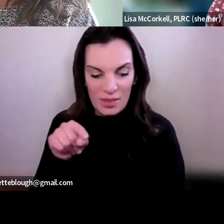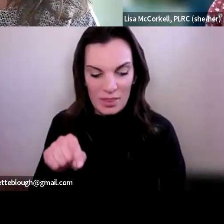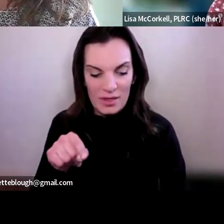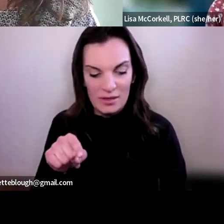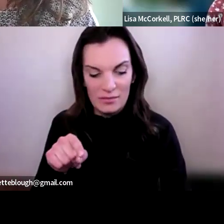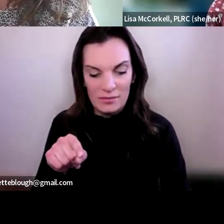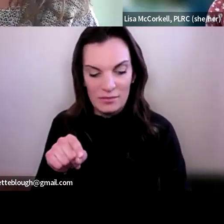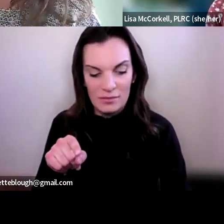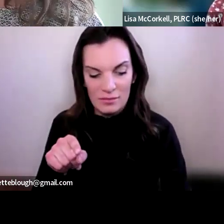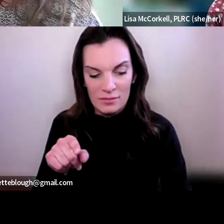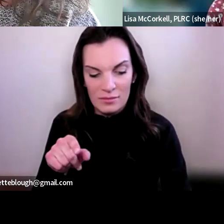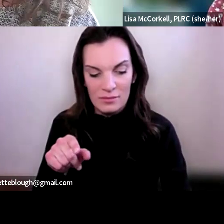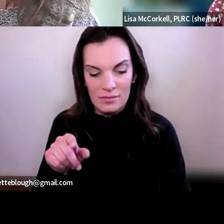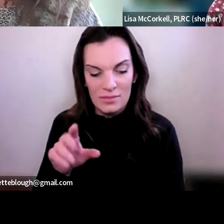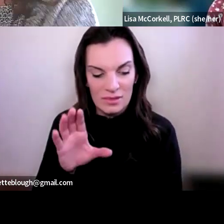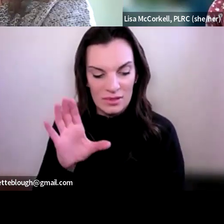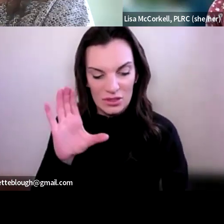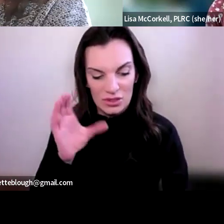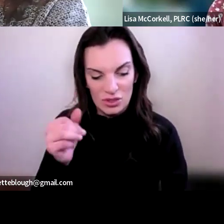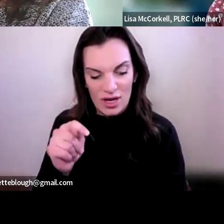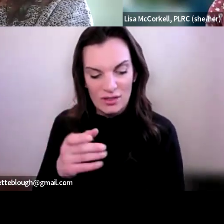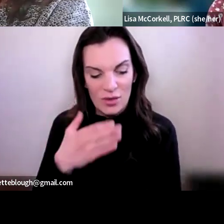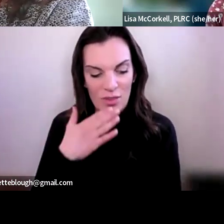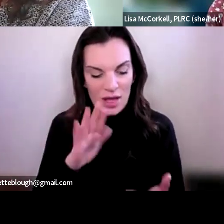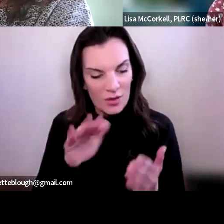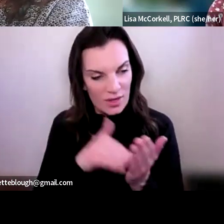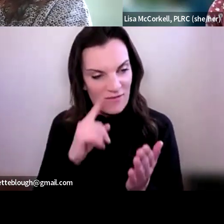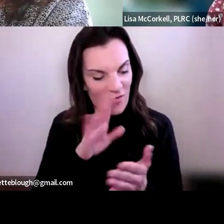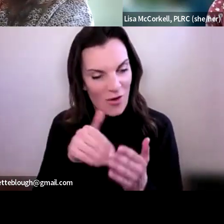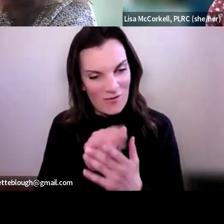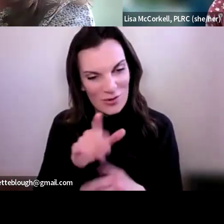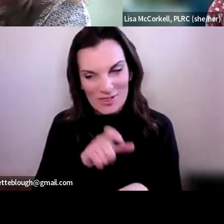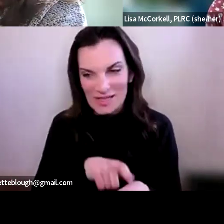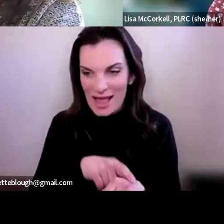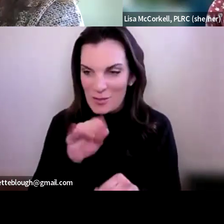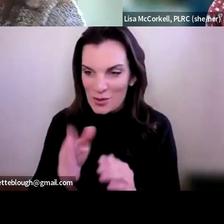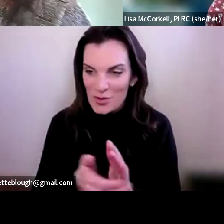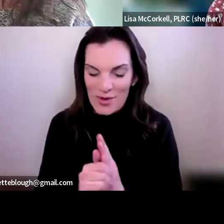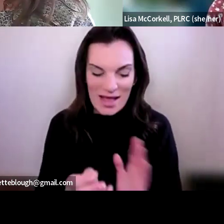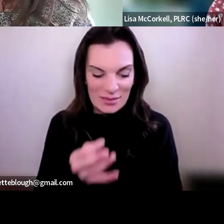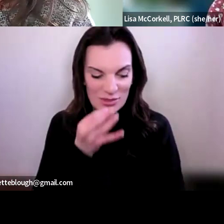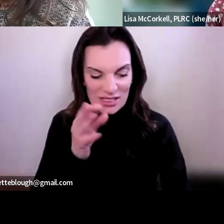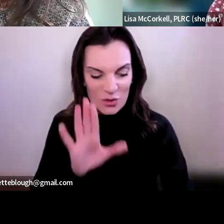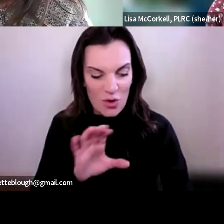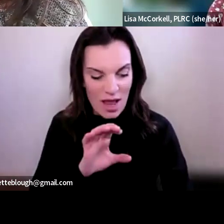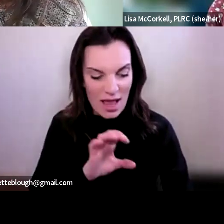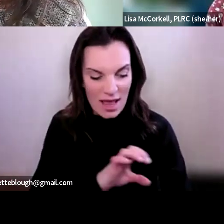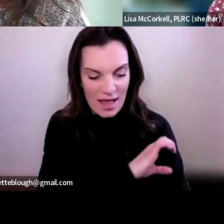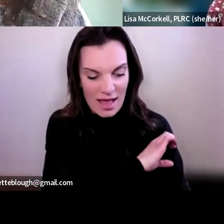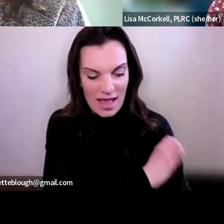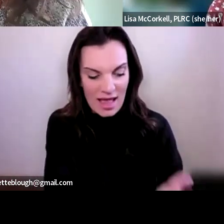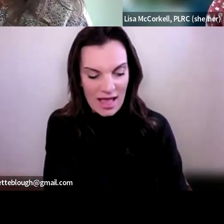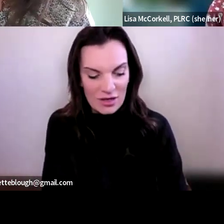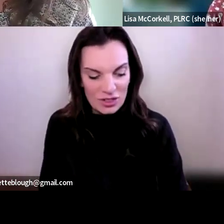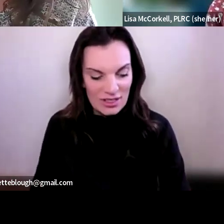as well. So thank you again for all of your time and all of your expertise and all of your energy. I know these